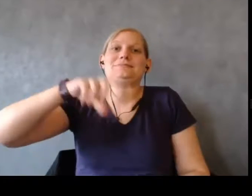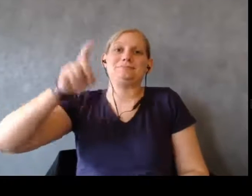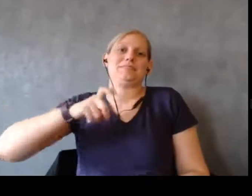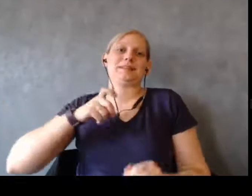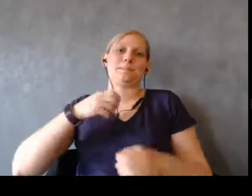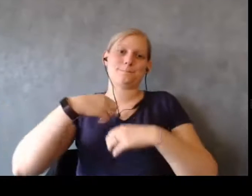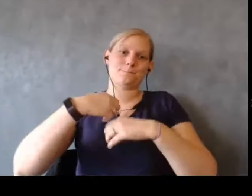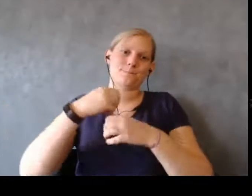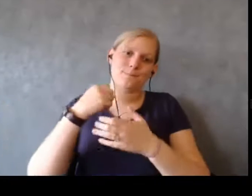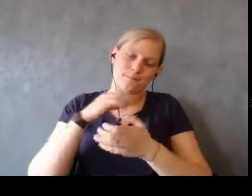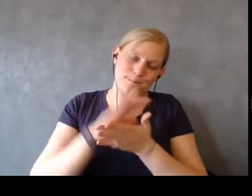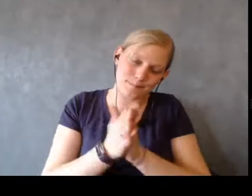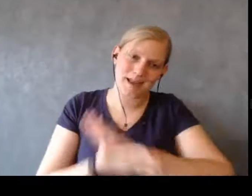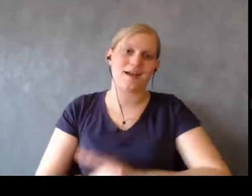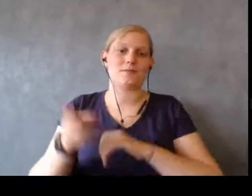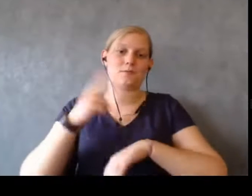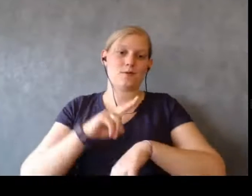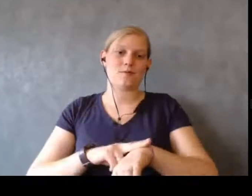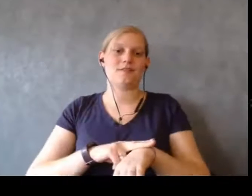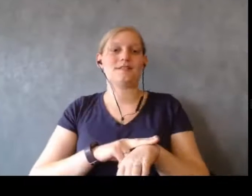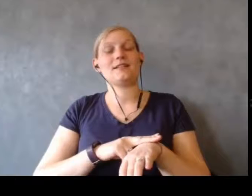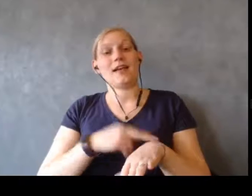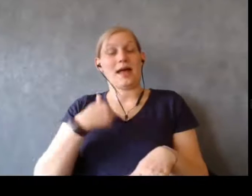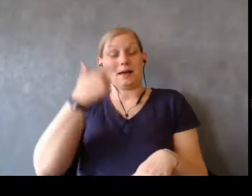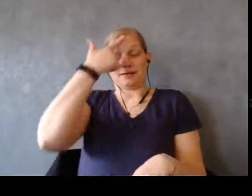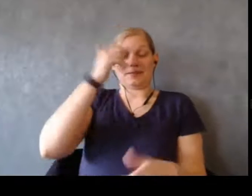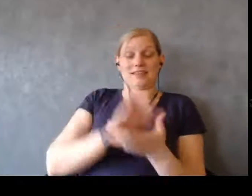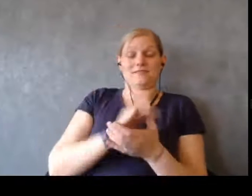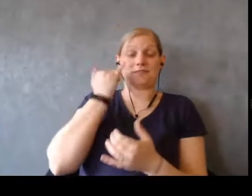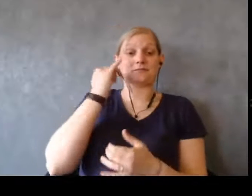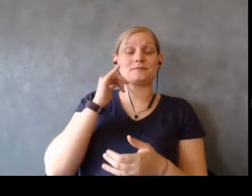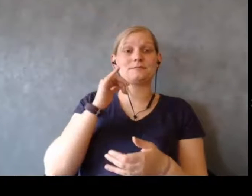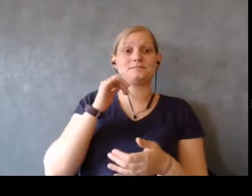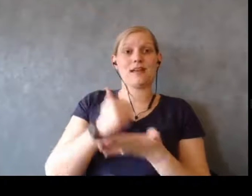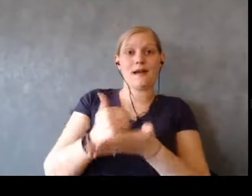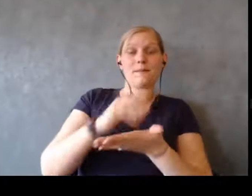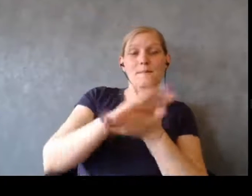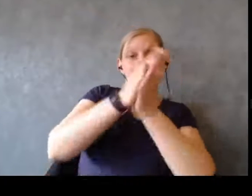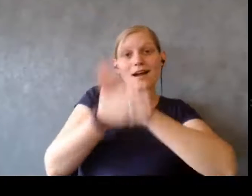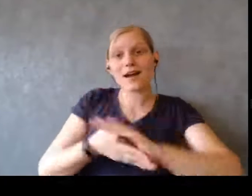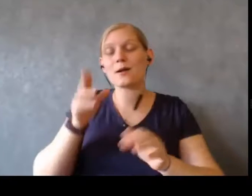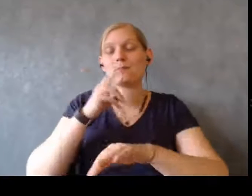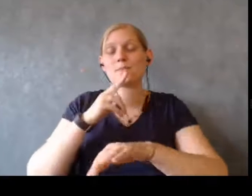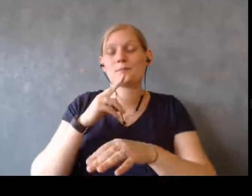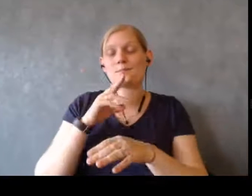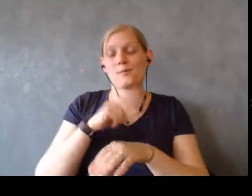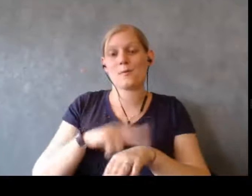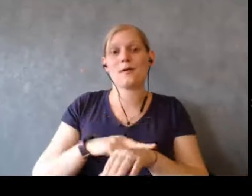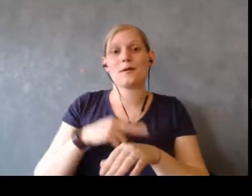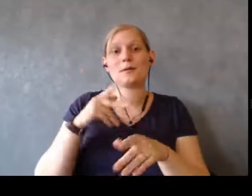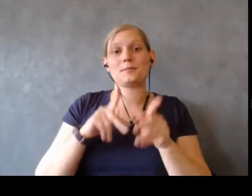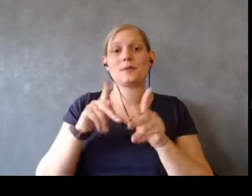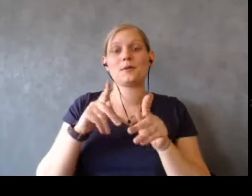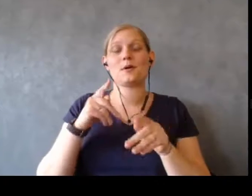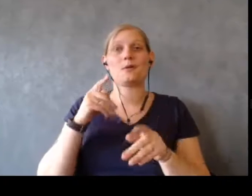professional stake in this for sure, because I believe that if we make it normal, if we help people to become more comfortable, that people will more easily report